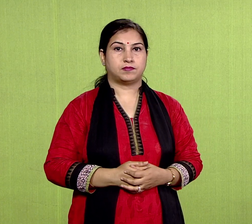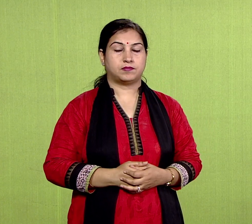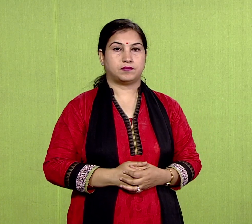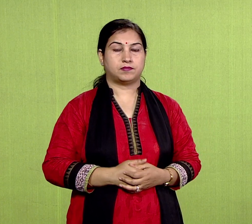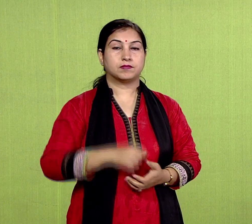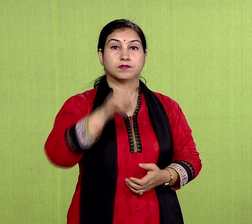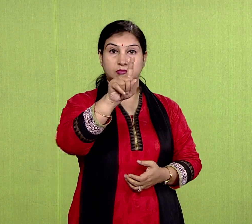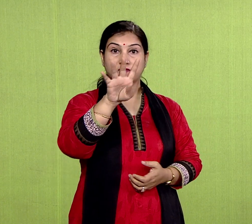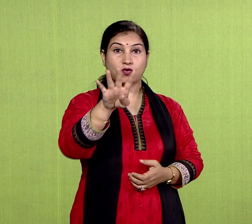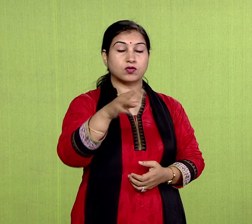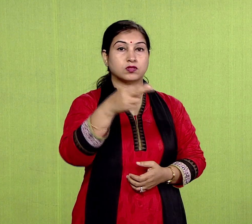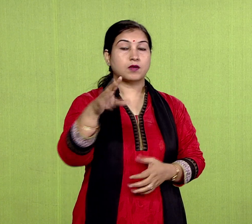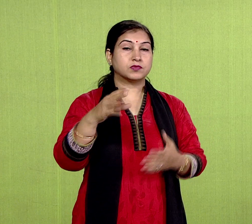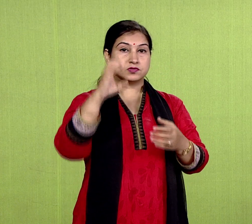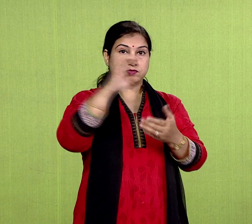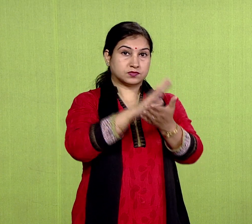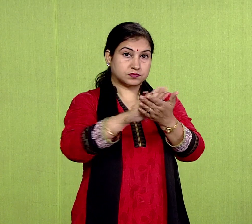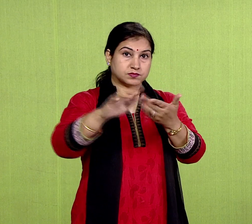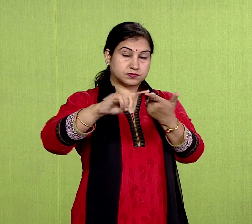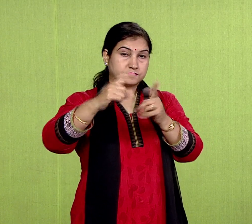14th is Chedi.